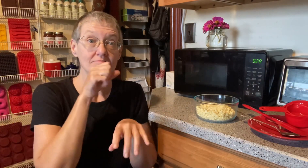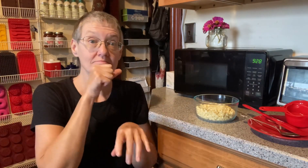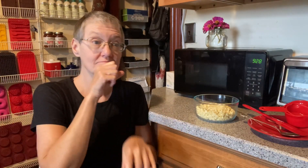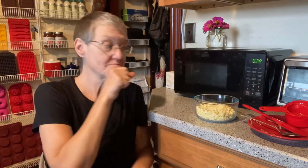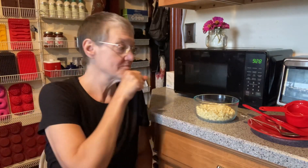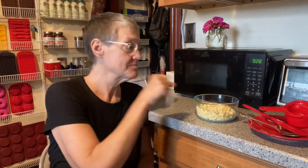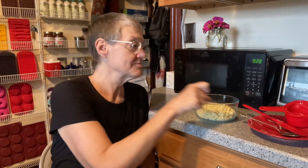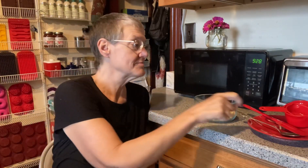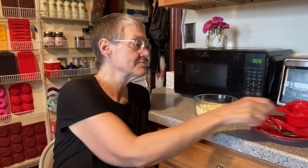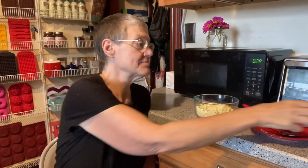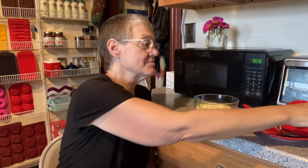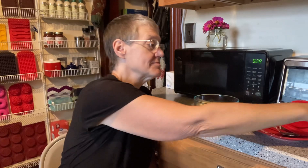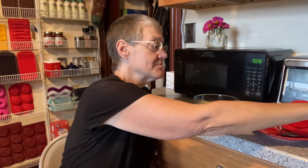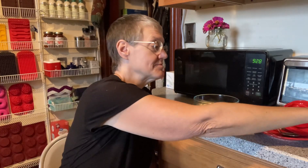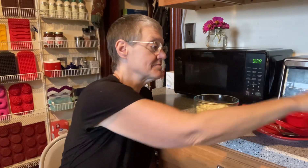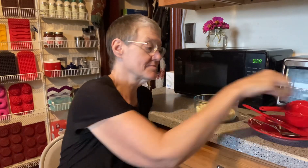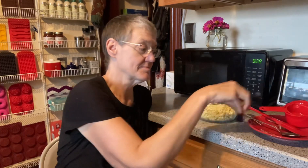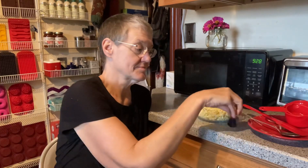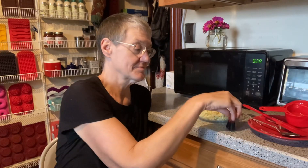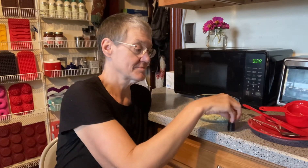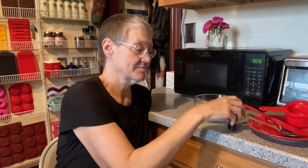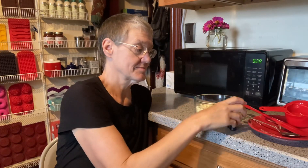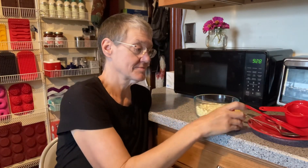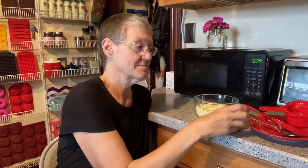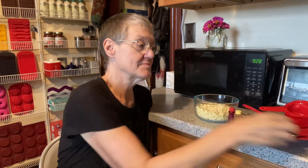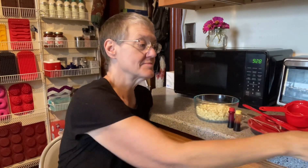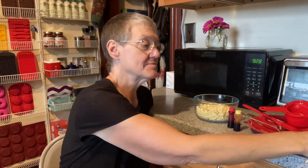Now this one we're going to dye orange.